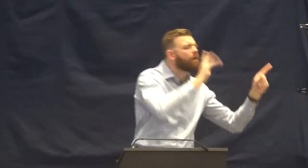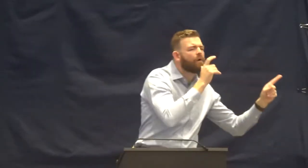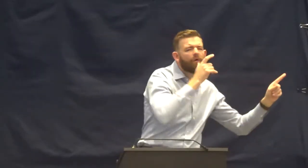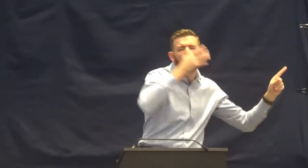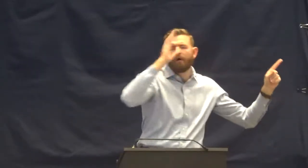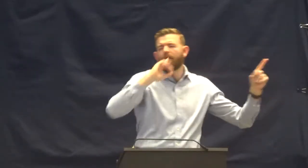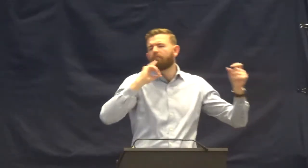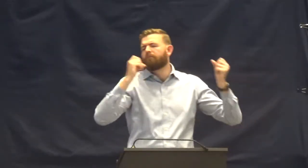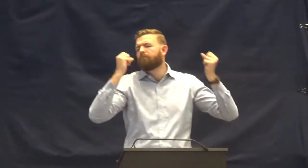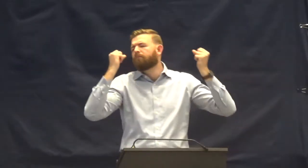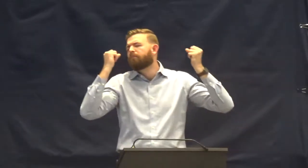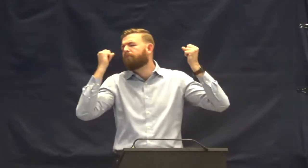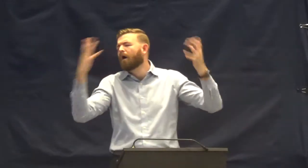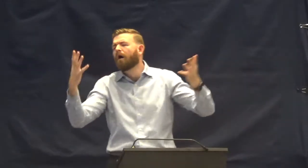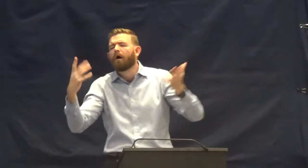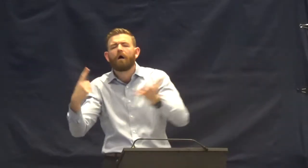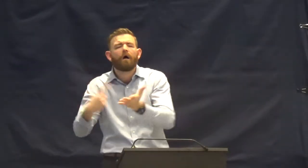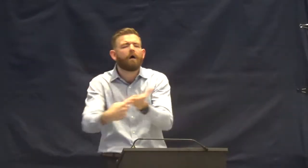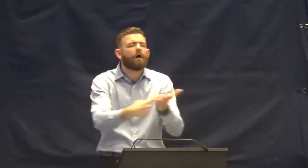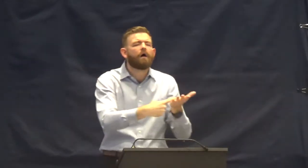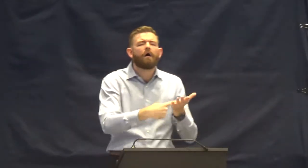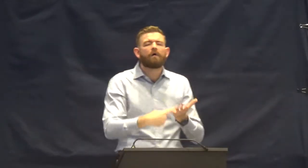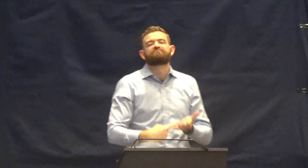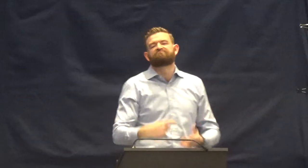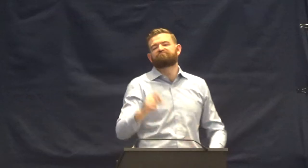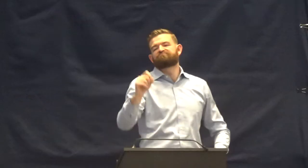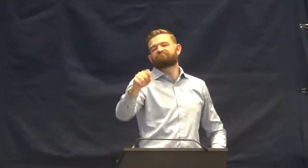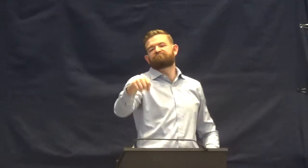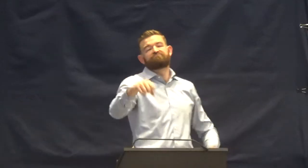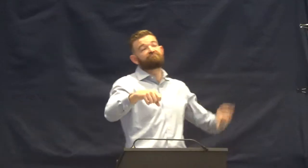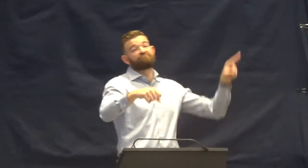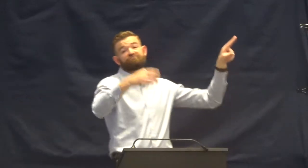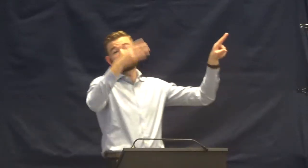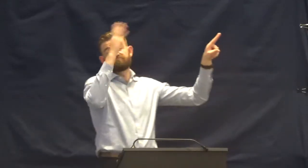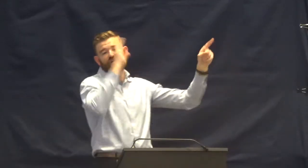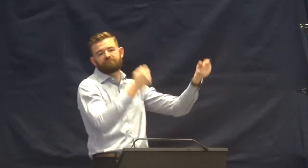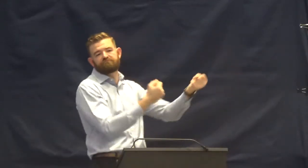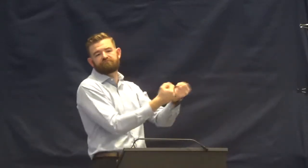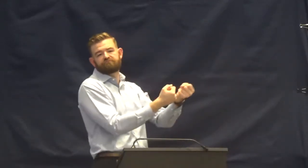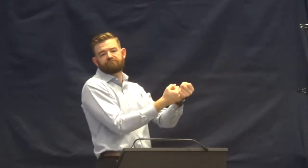Before Jesus came, people would talk incessantly about who God was.